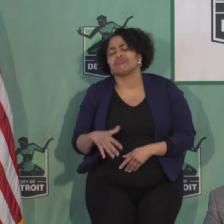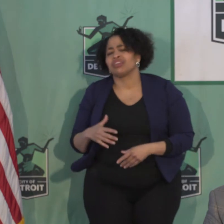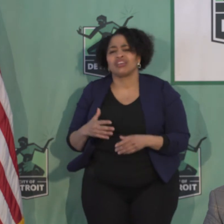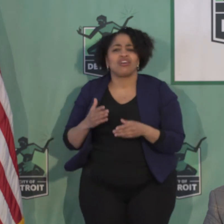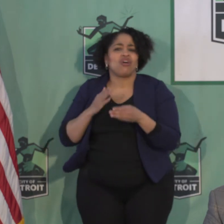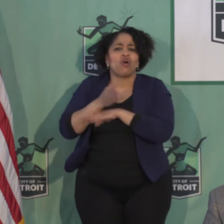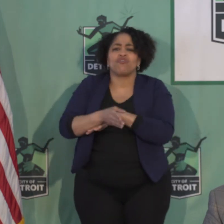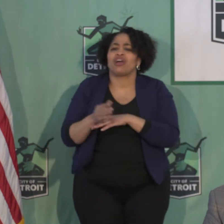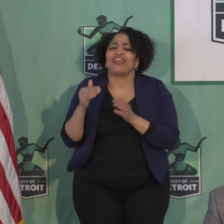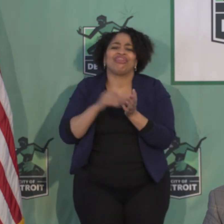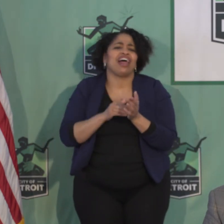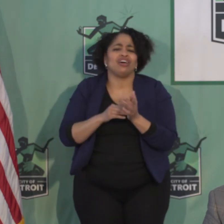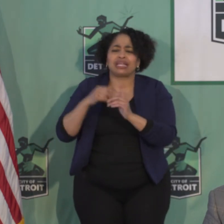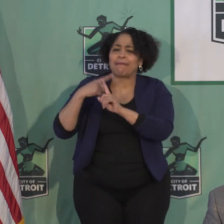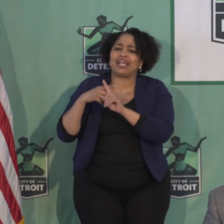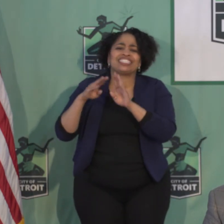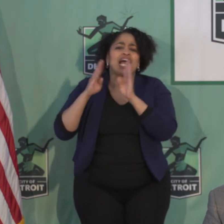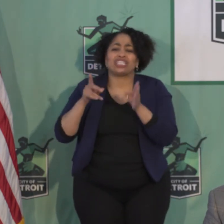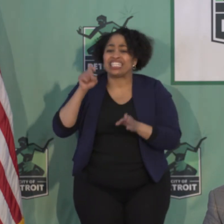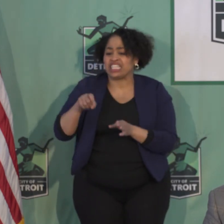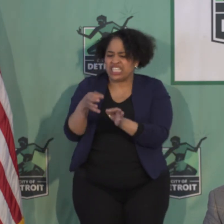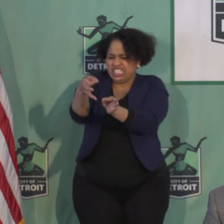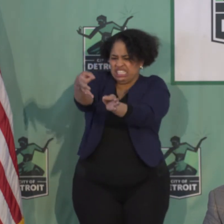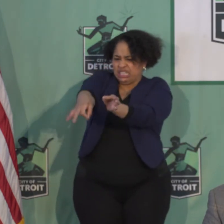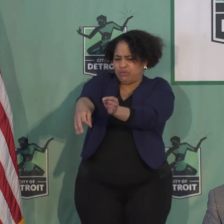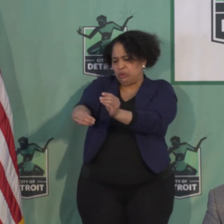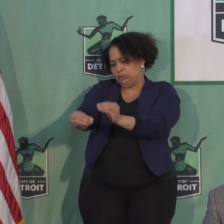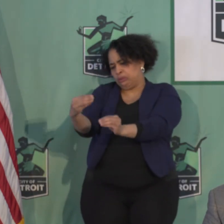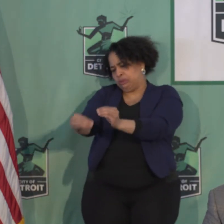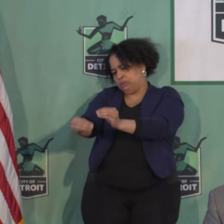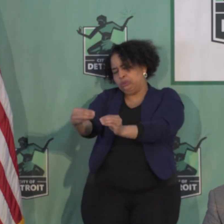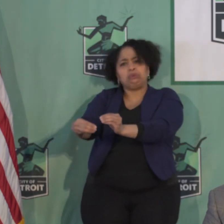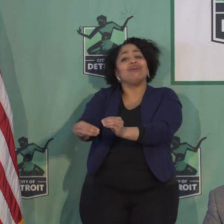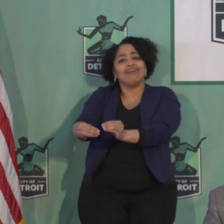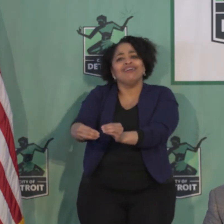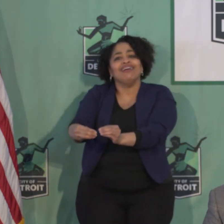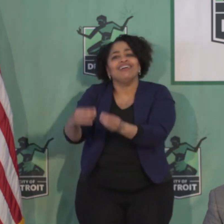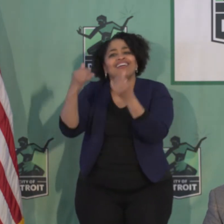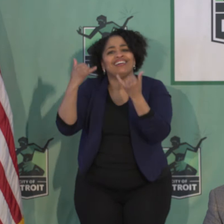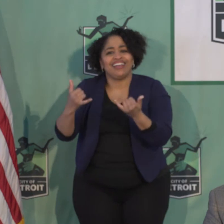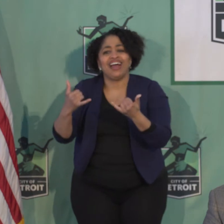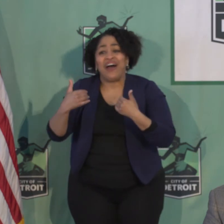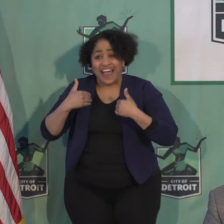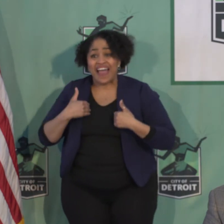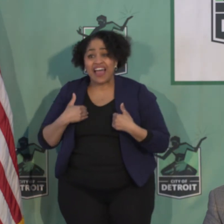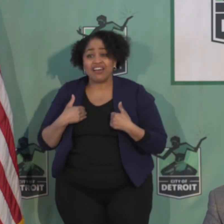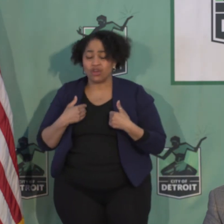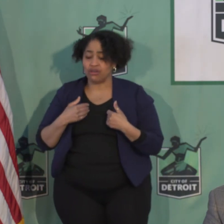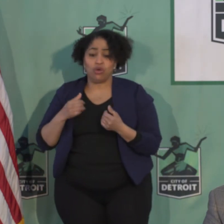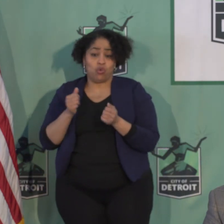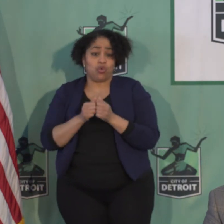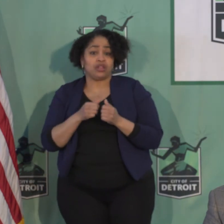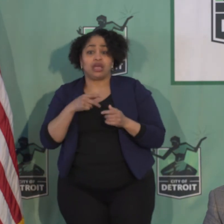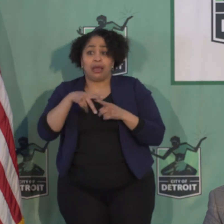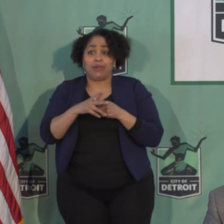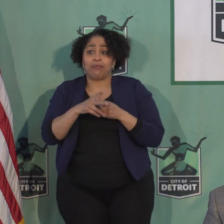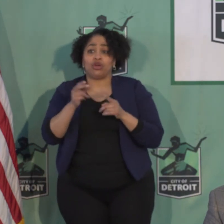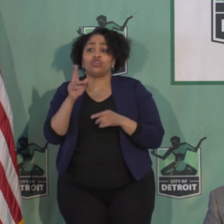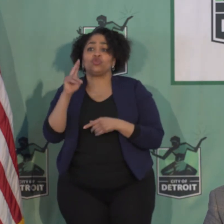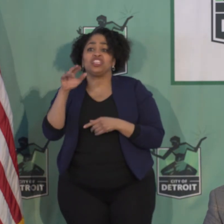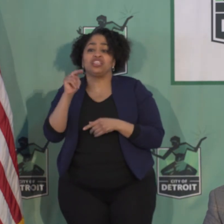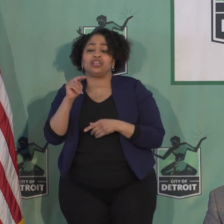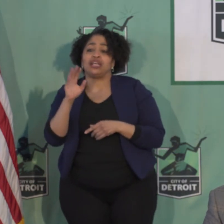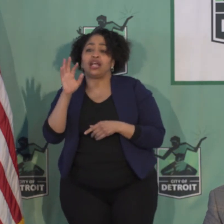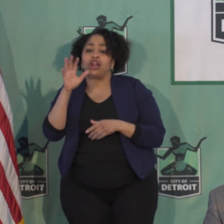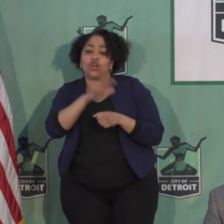1,000-plus houses that needed a simple restoration. They are now, with the help of Plumbers Union Local 98, going into